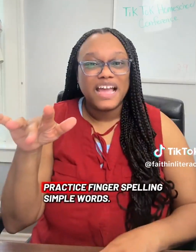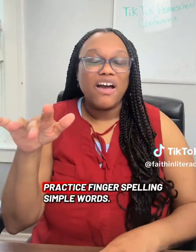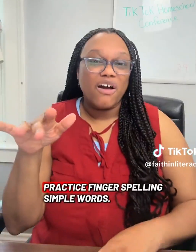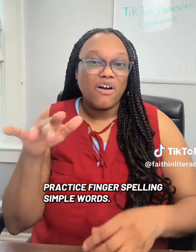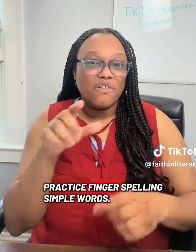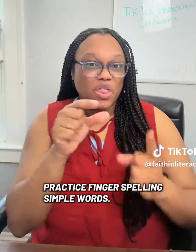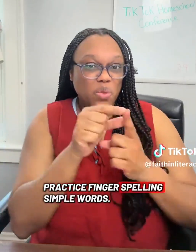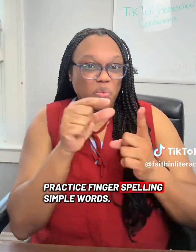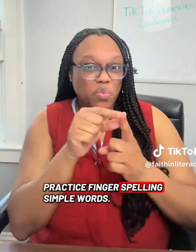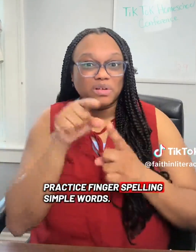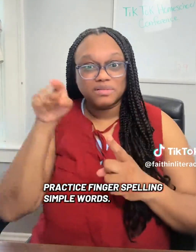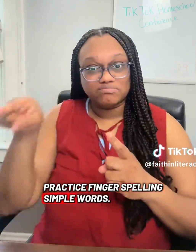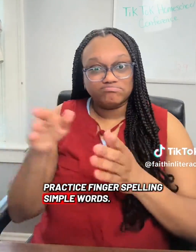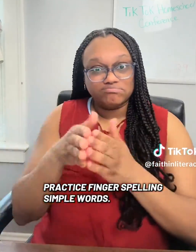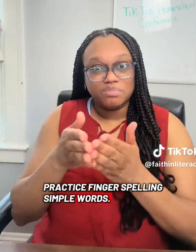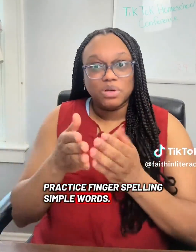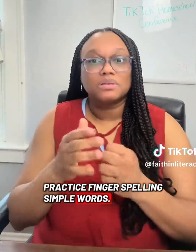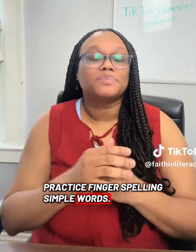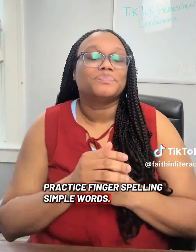practice finger spellings, the simple words.